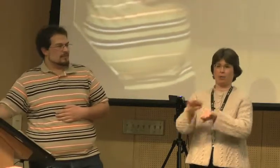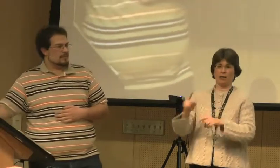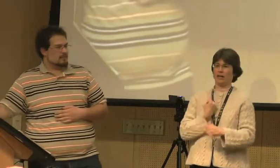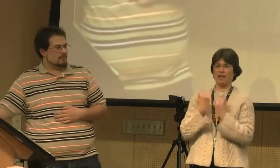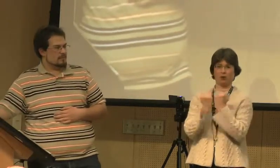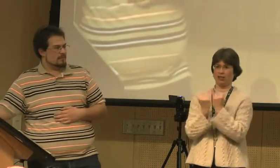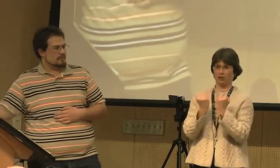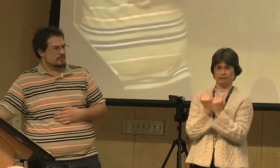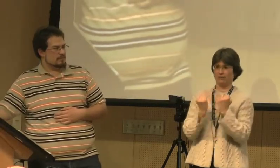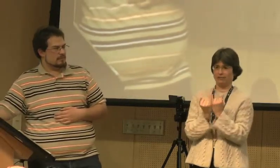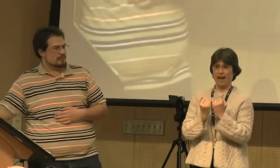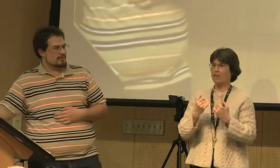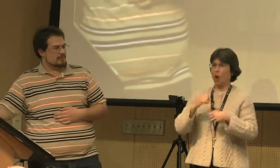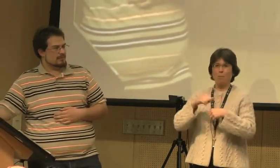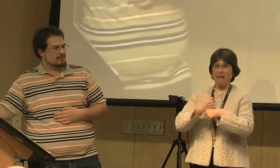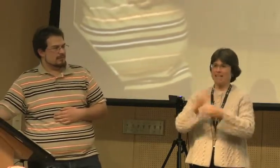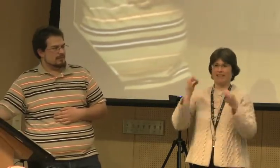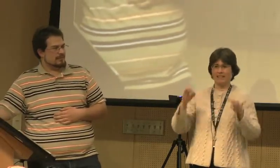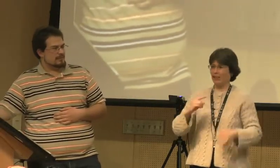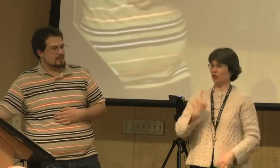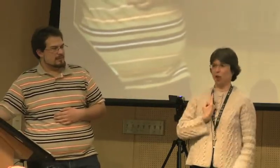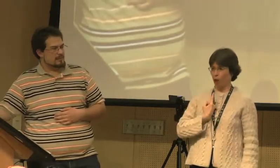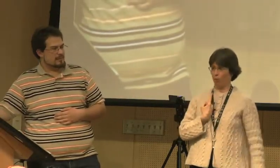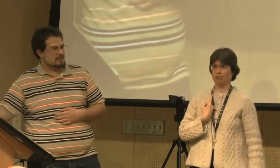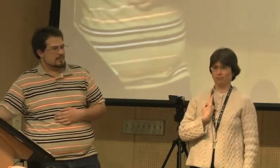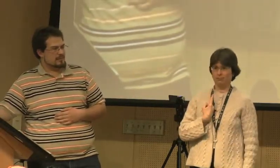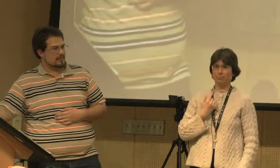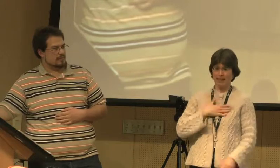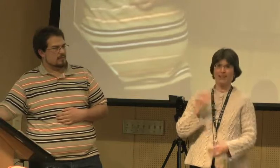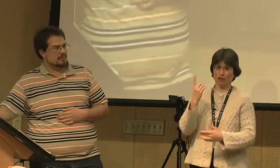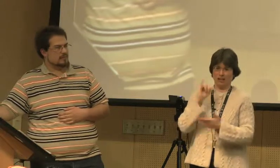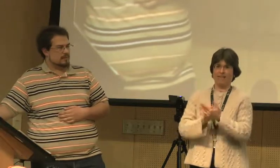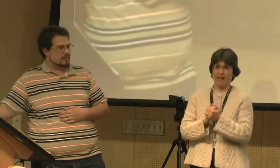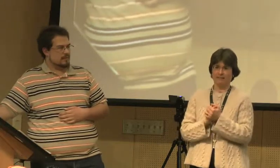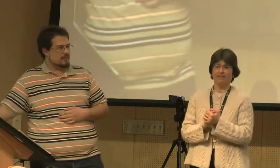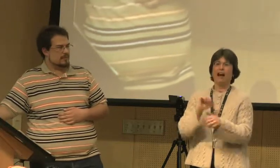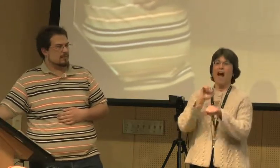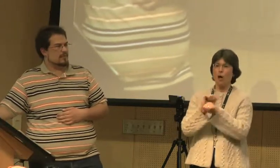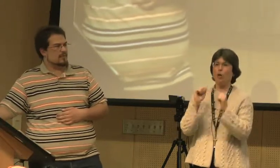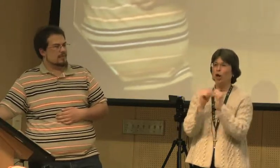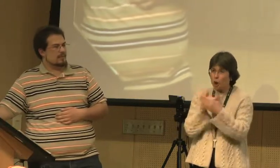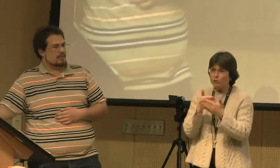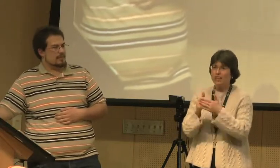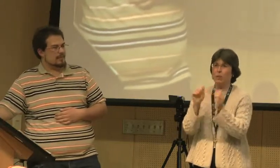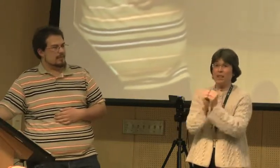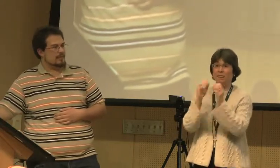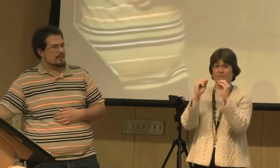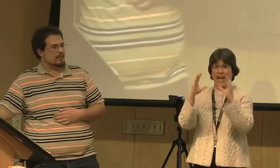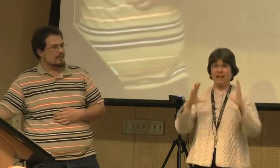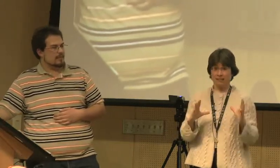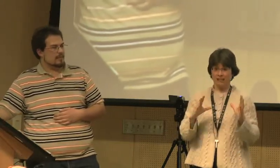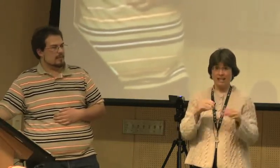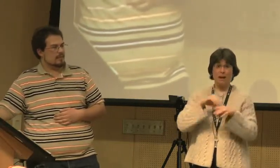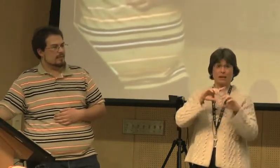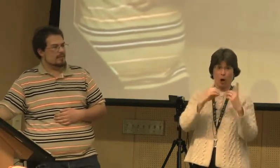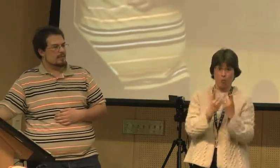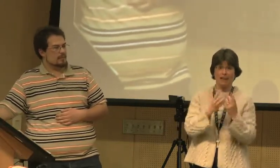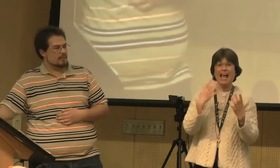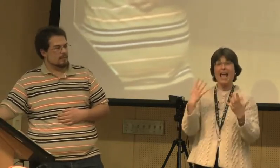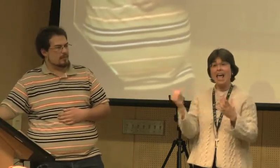of the I don't think people can belong. Please understand that. But it would feel to be lifted back up in the United